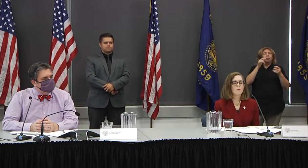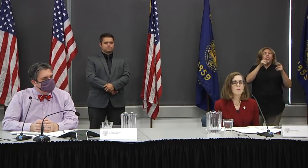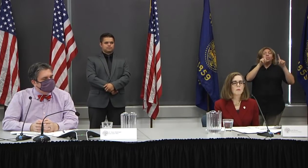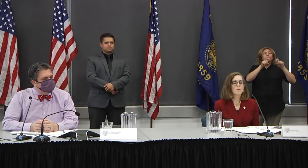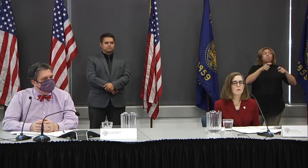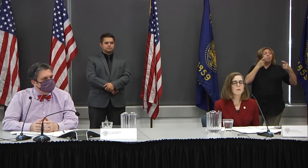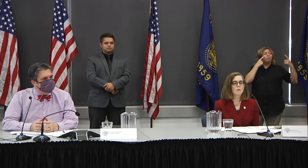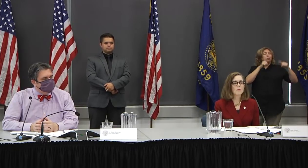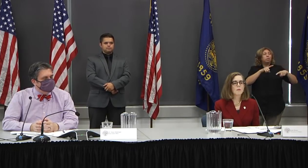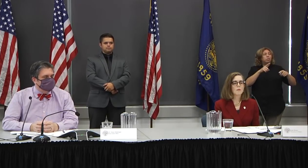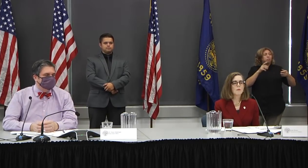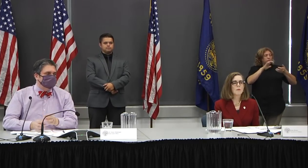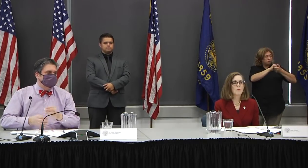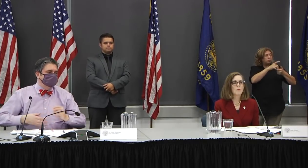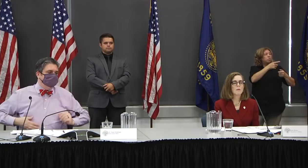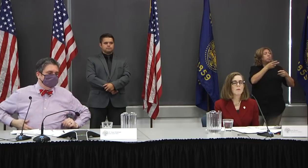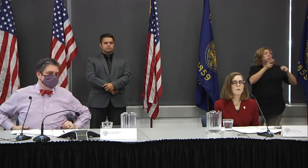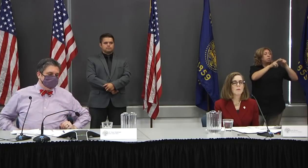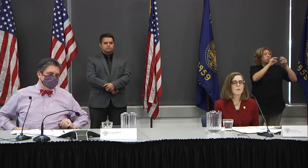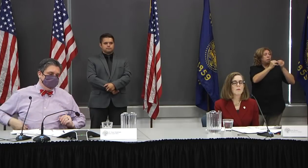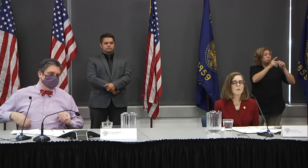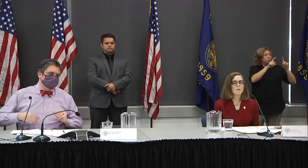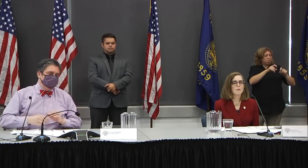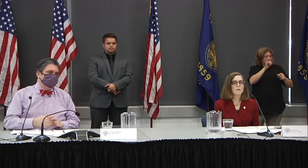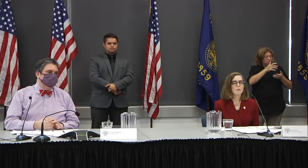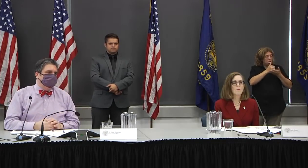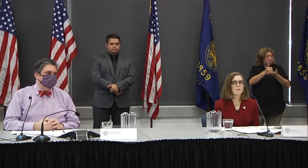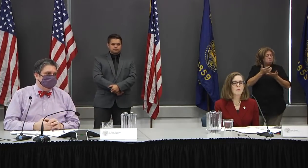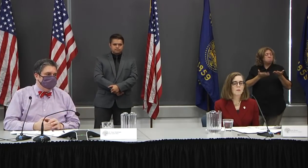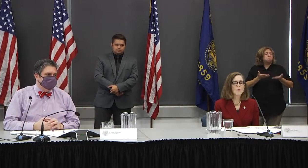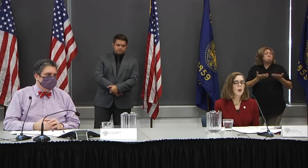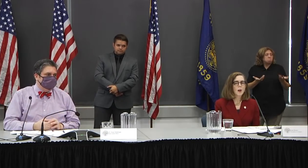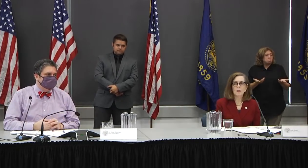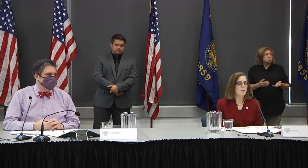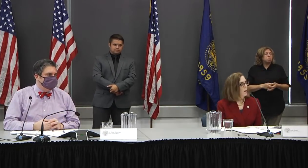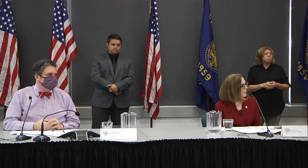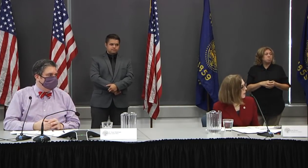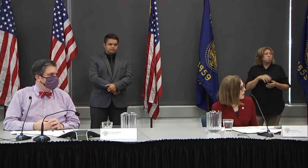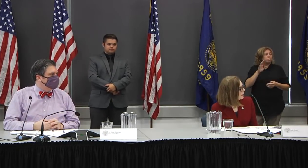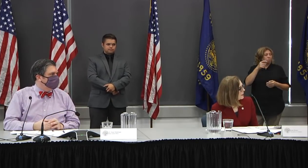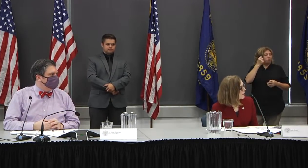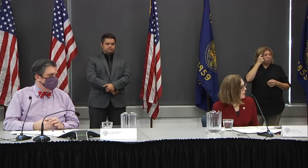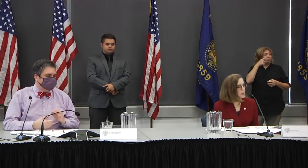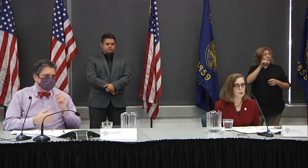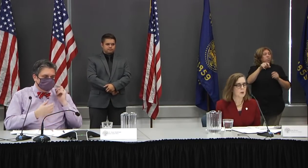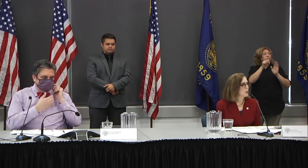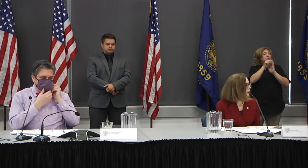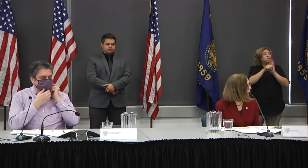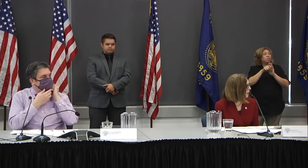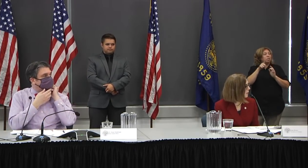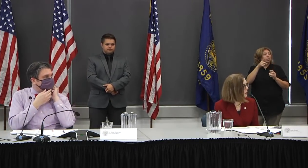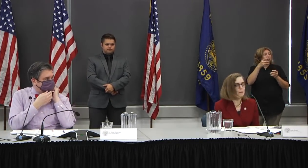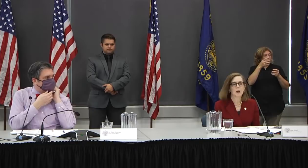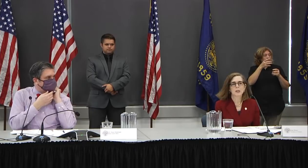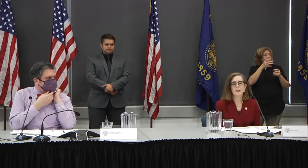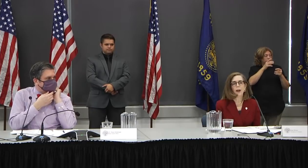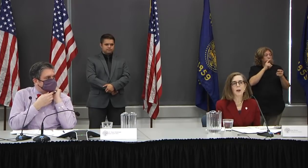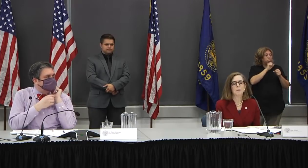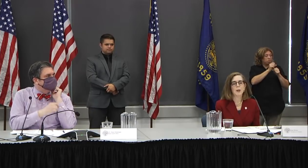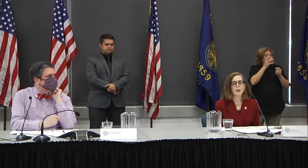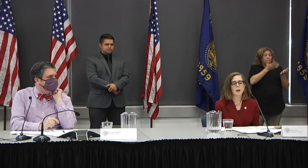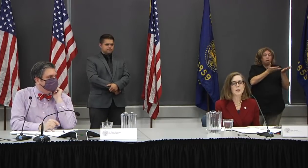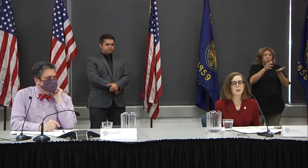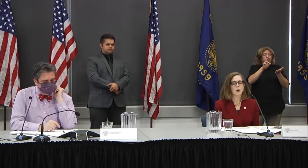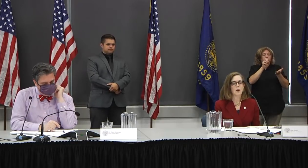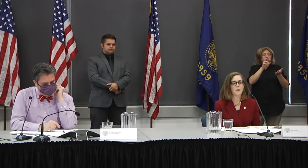in a position to really step up its aid to counties? I'm going to let Director Allen respond to